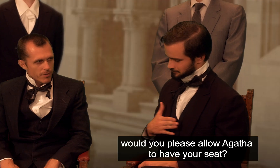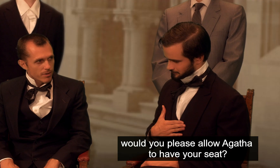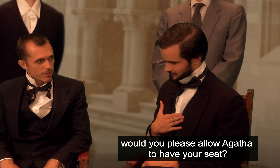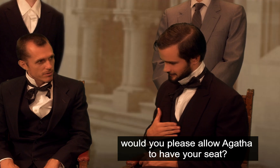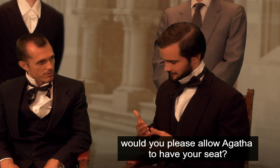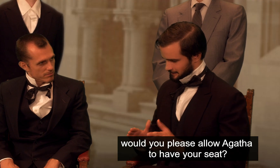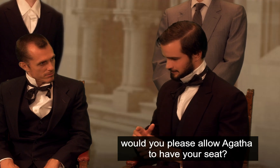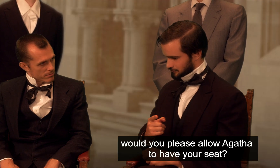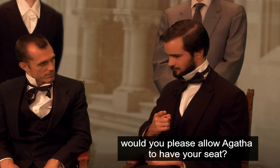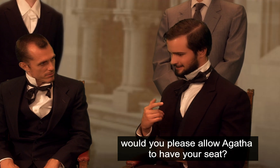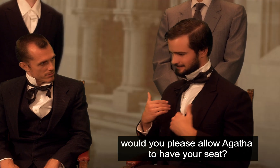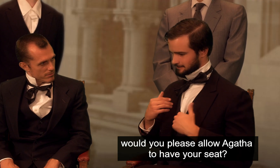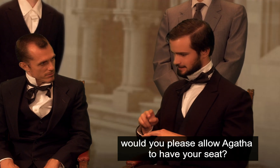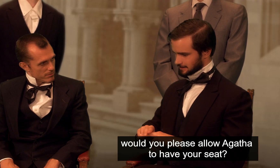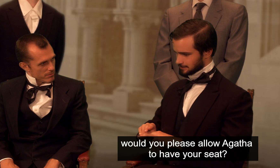Would you please allow Agatha to have your seat?